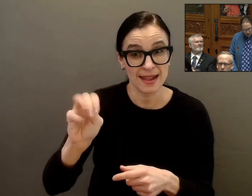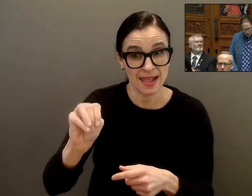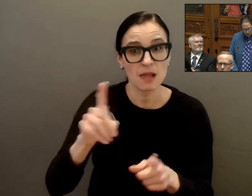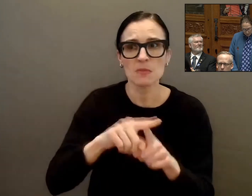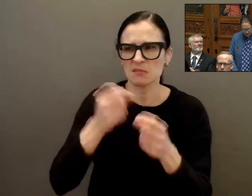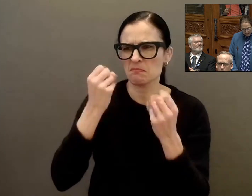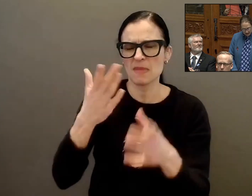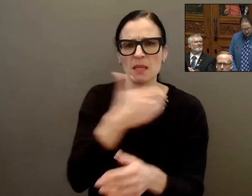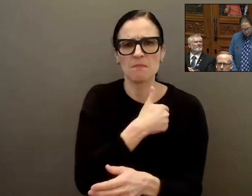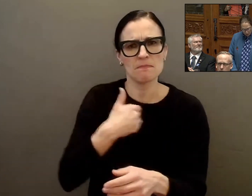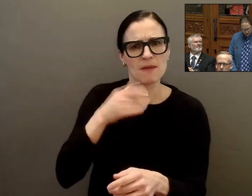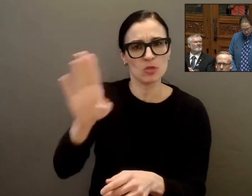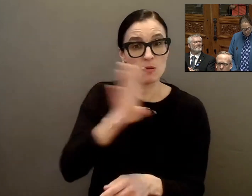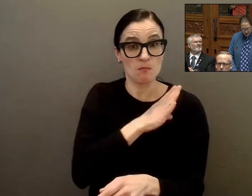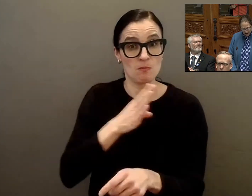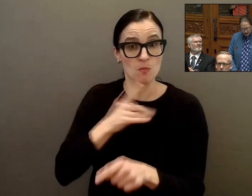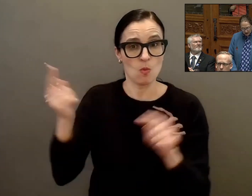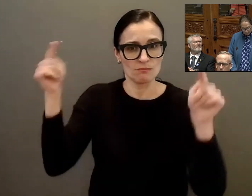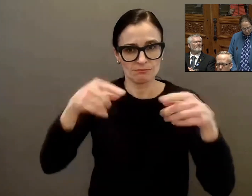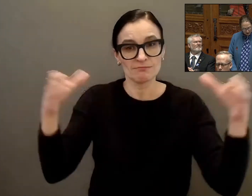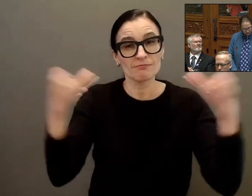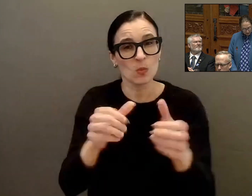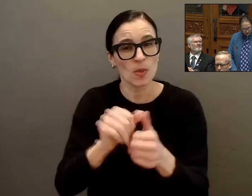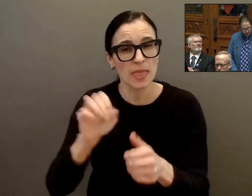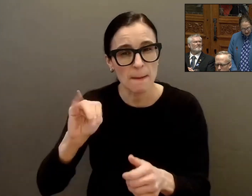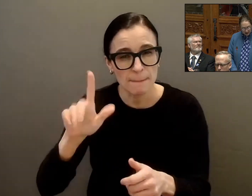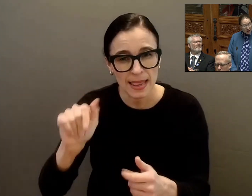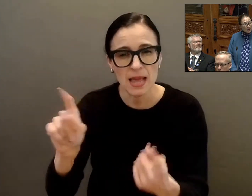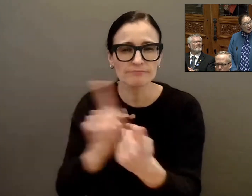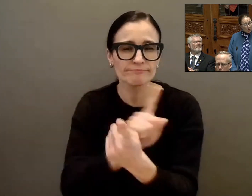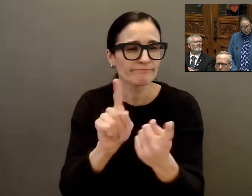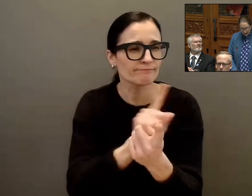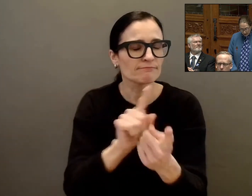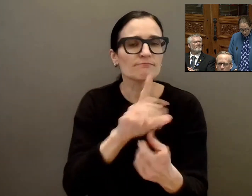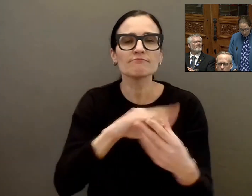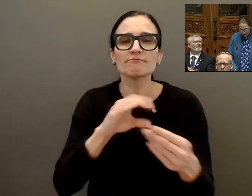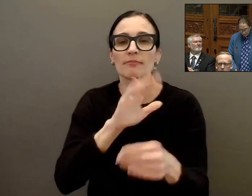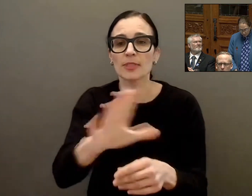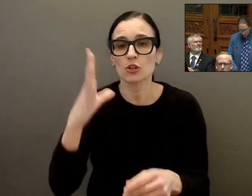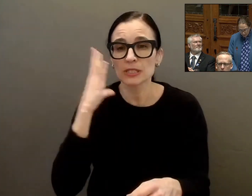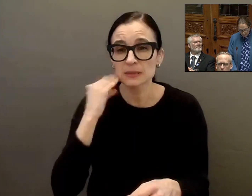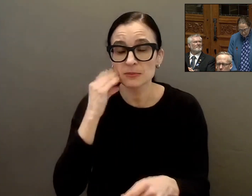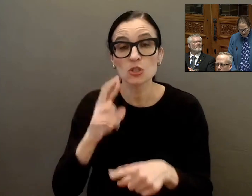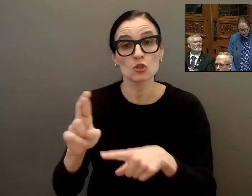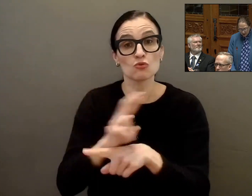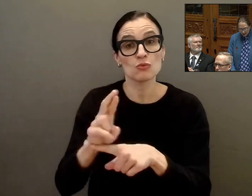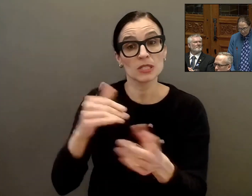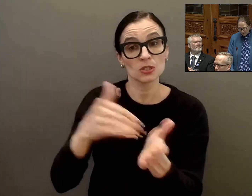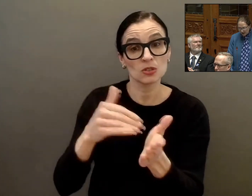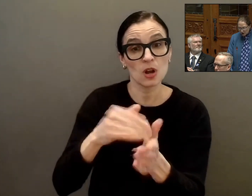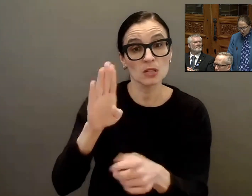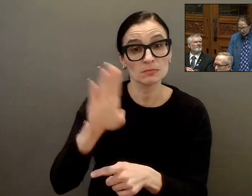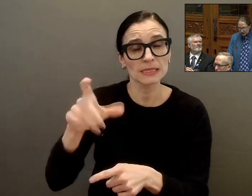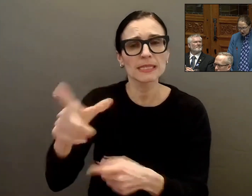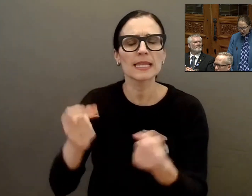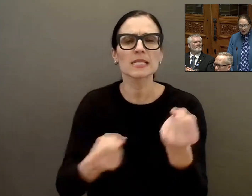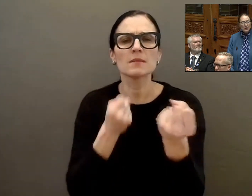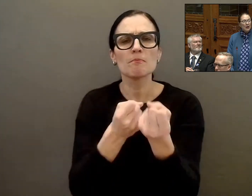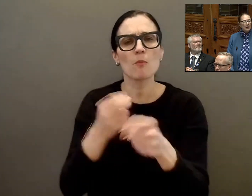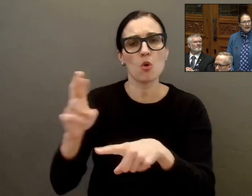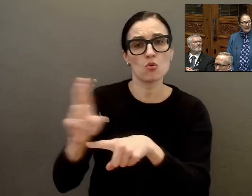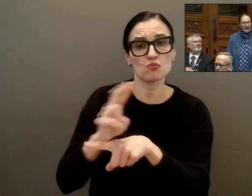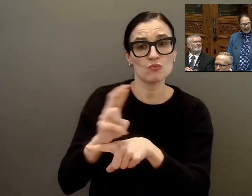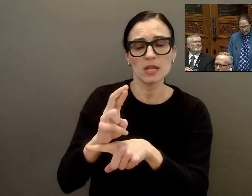Resident Doctors of BC supports residents in fulfilling their education to become well-informed, prepared, and professional